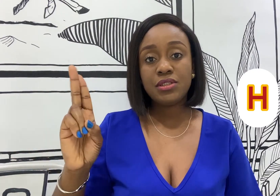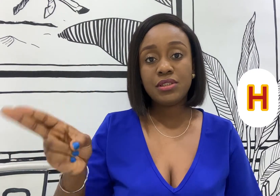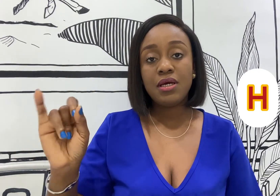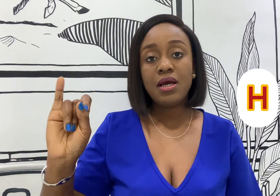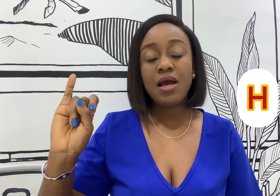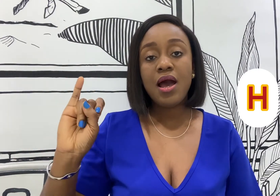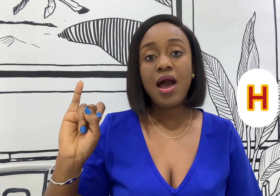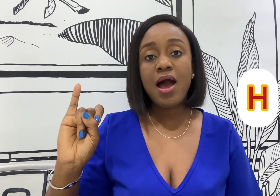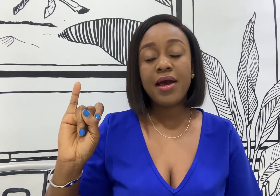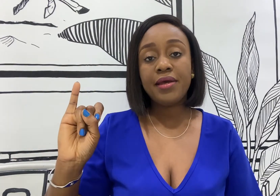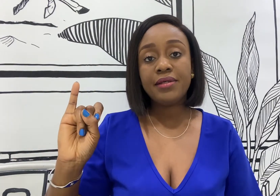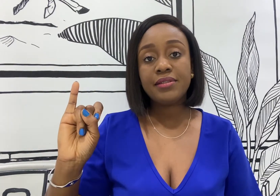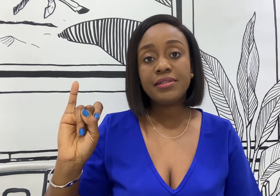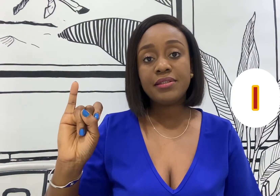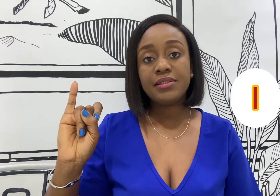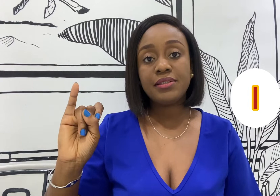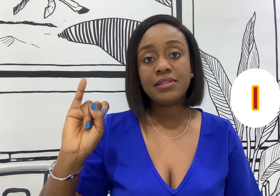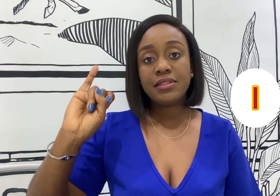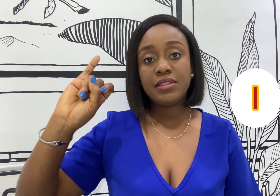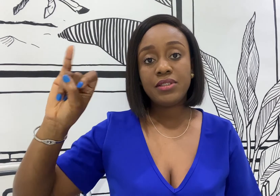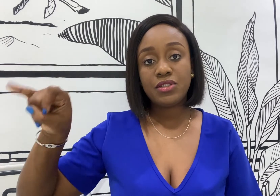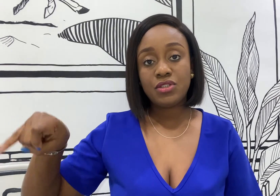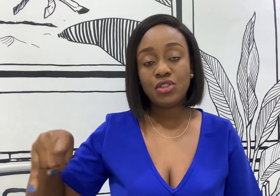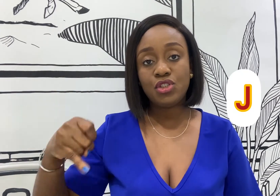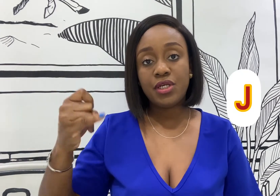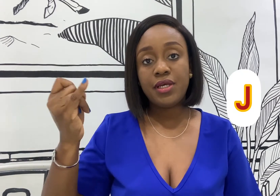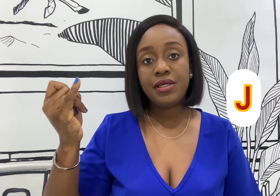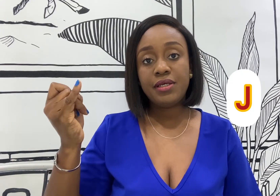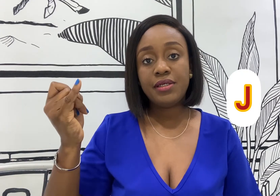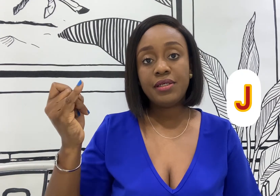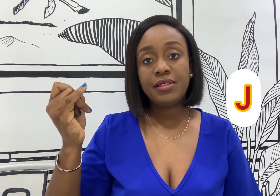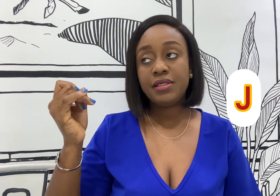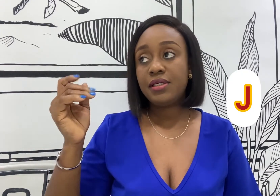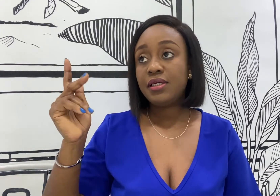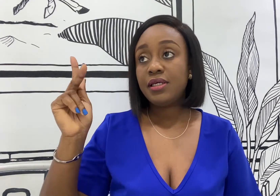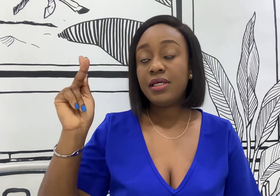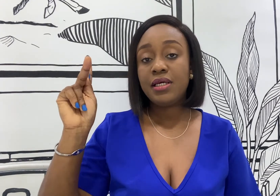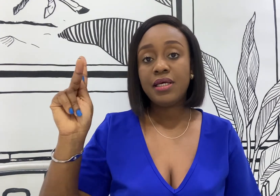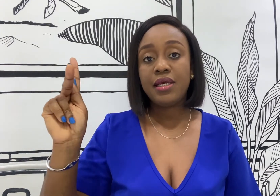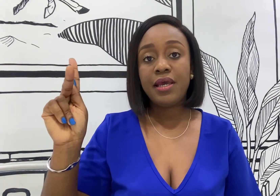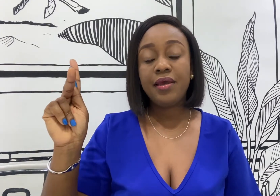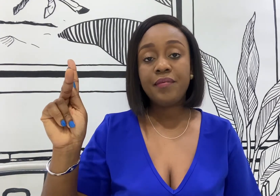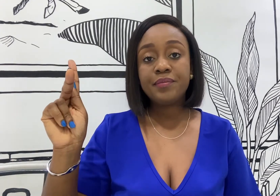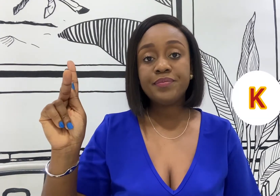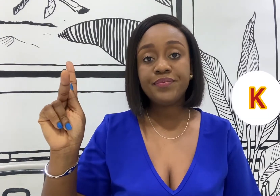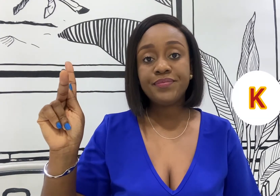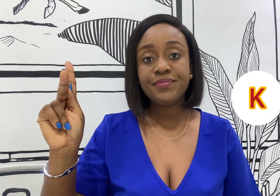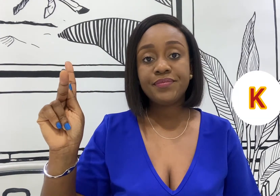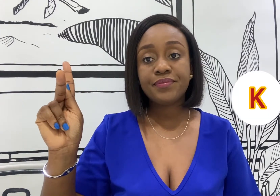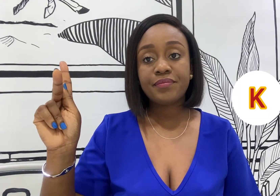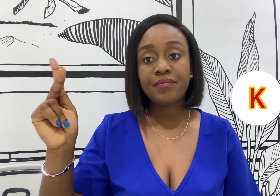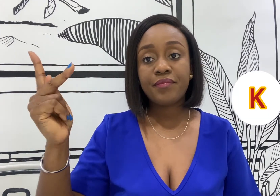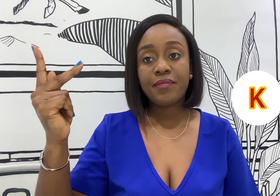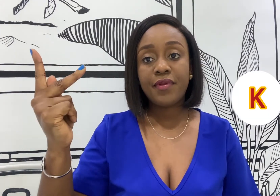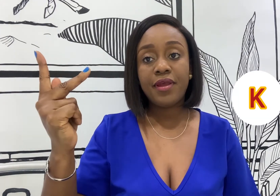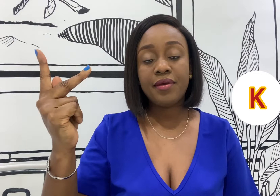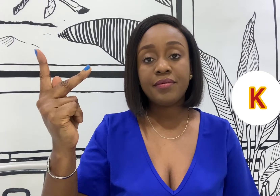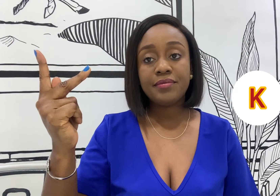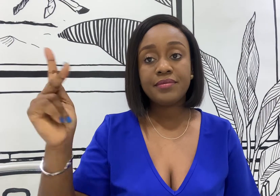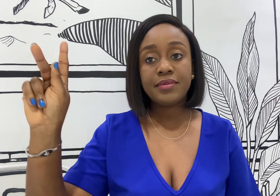H, I, J, K. That's